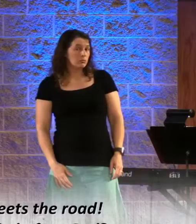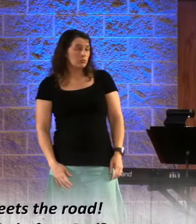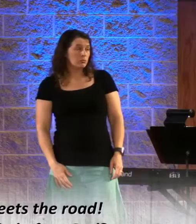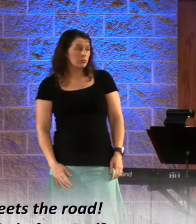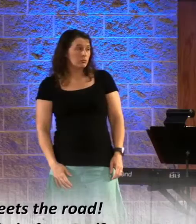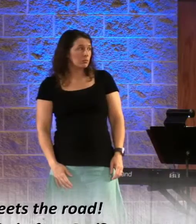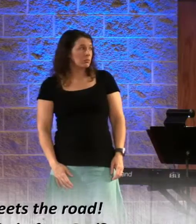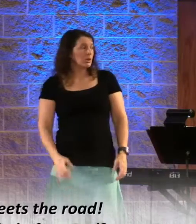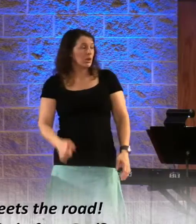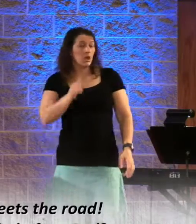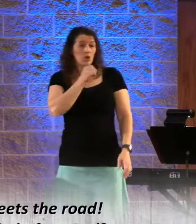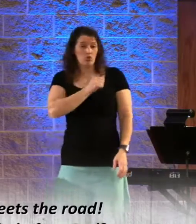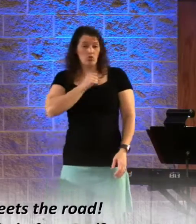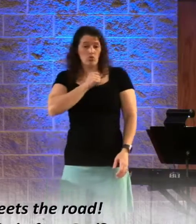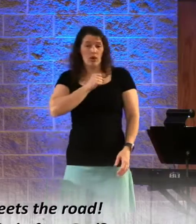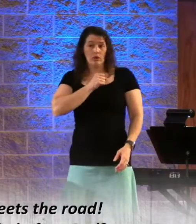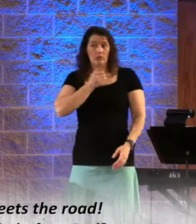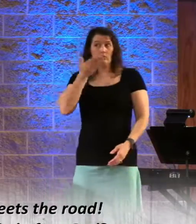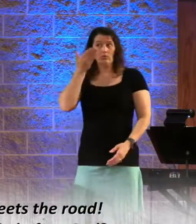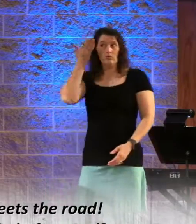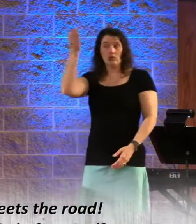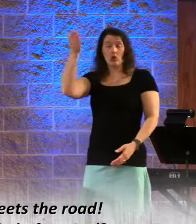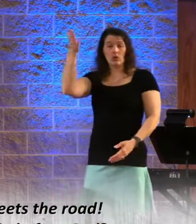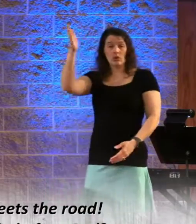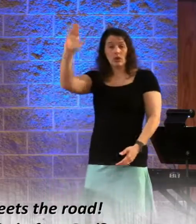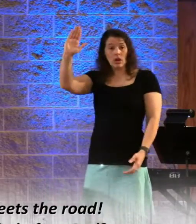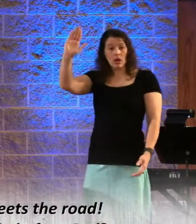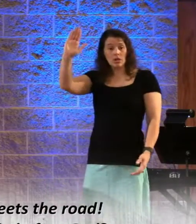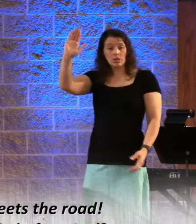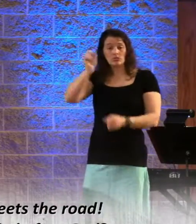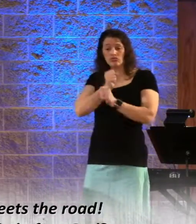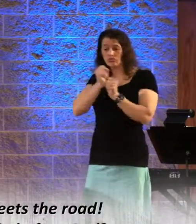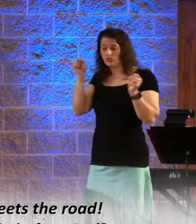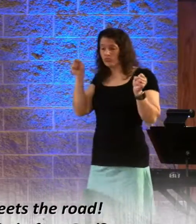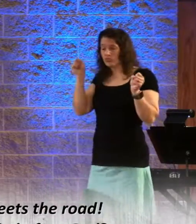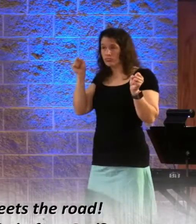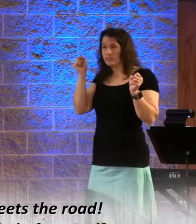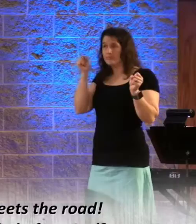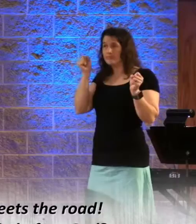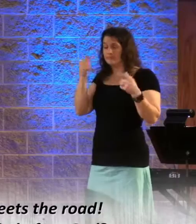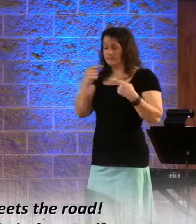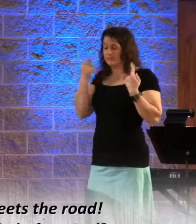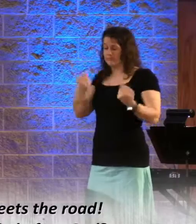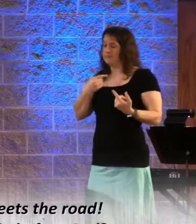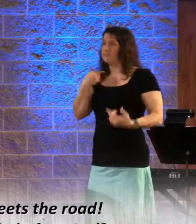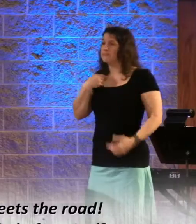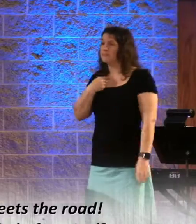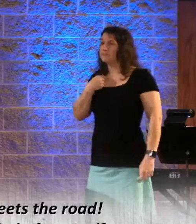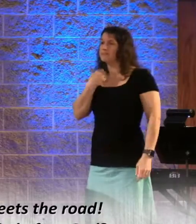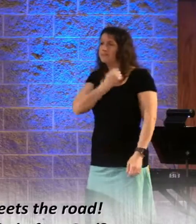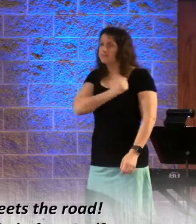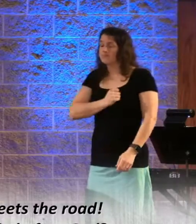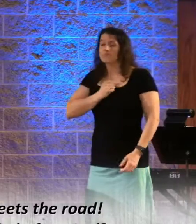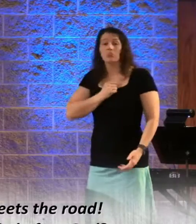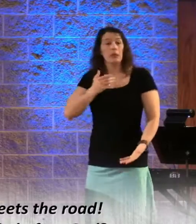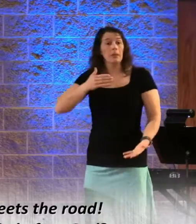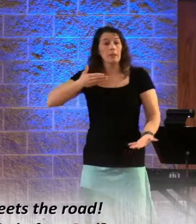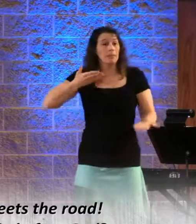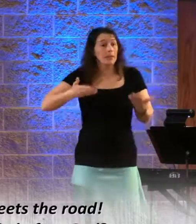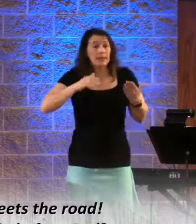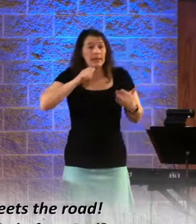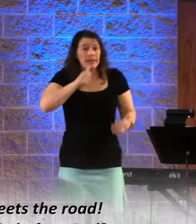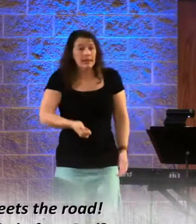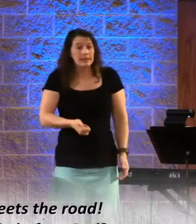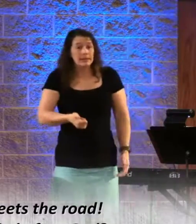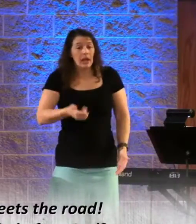of this before God? Did you confess it as sin before God? Maybe then you didn't. Maybe at the time